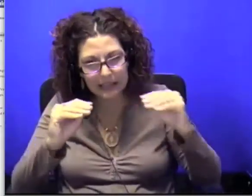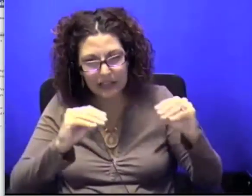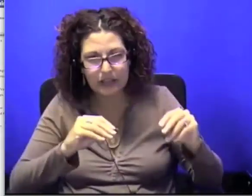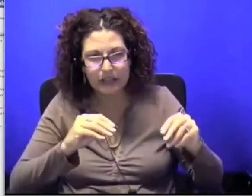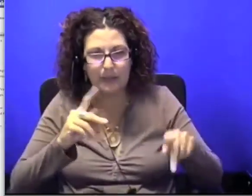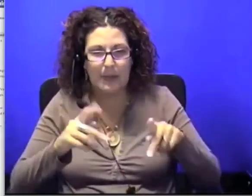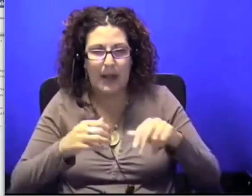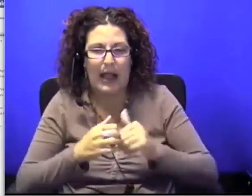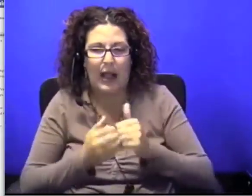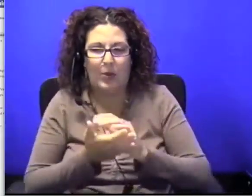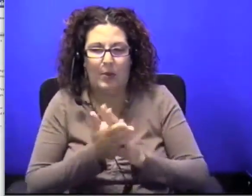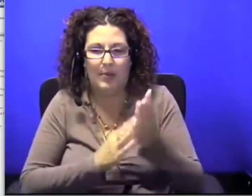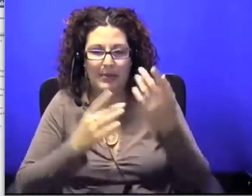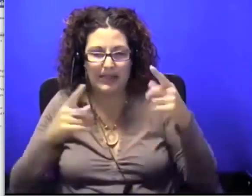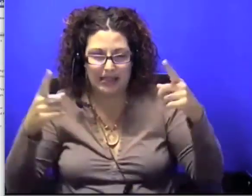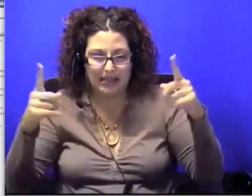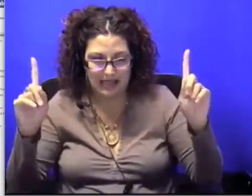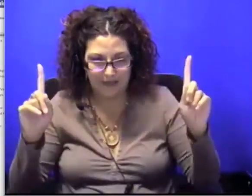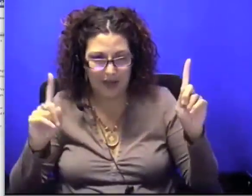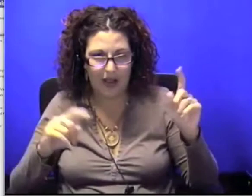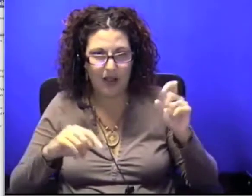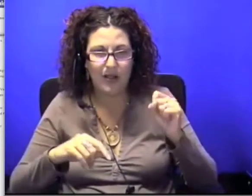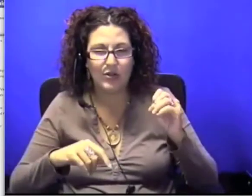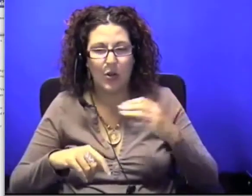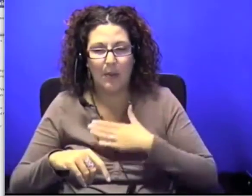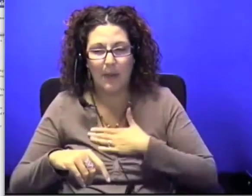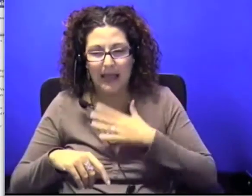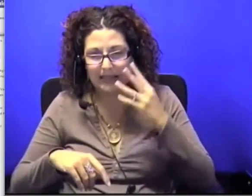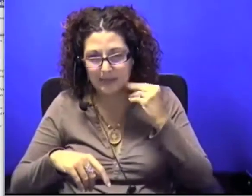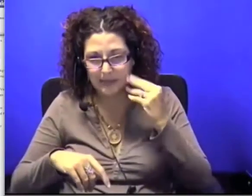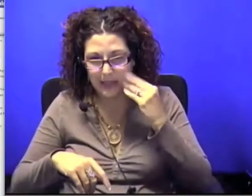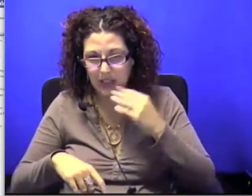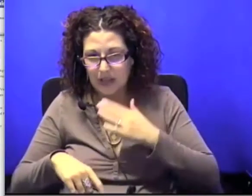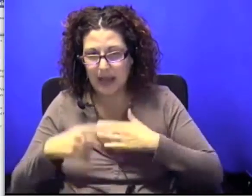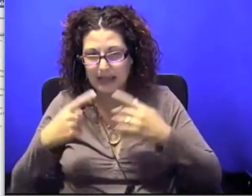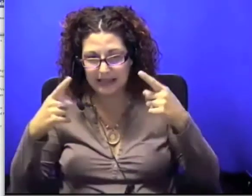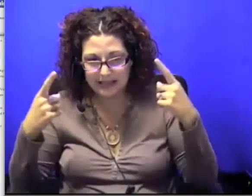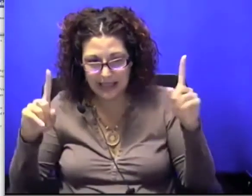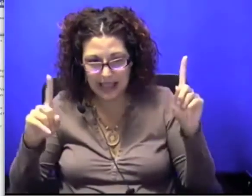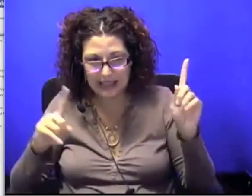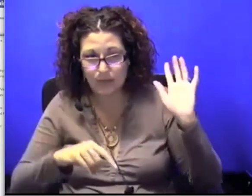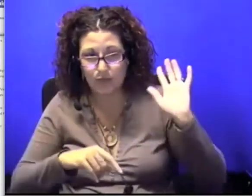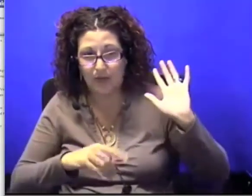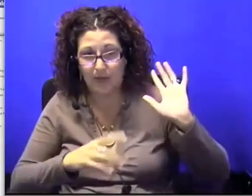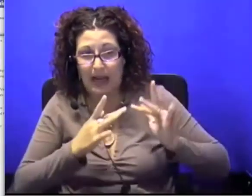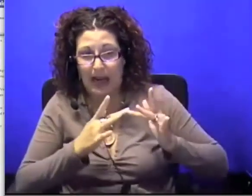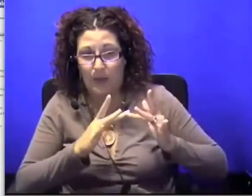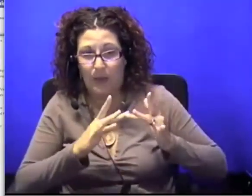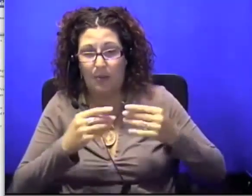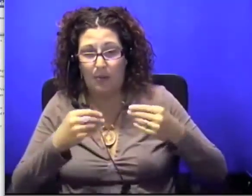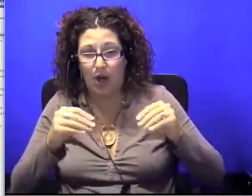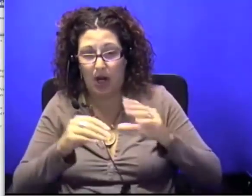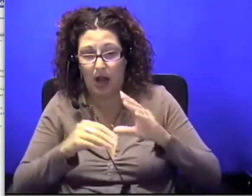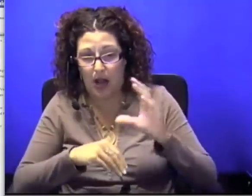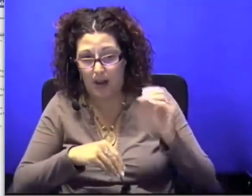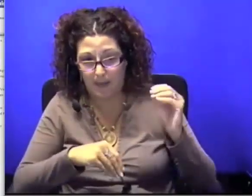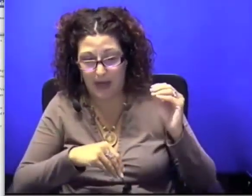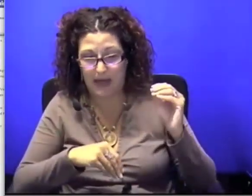about teaching people how to be successful. So I was able to take my experience and success in a previous network marketing